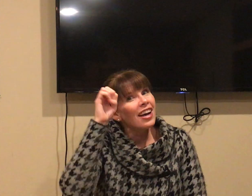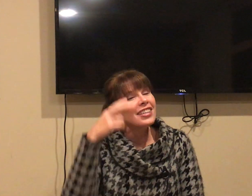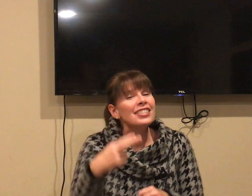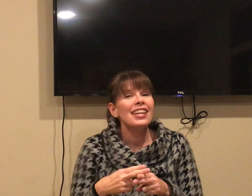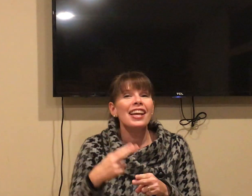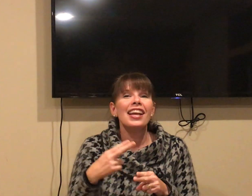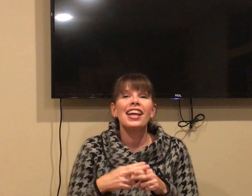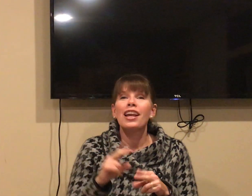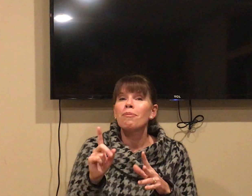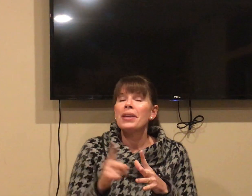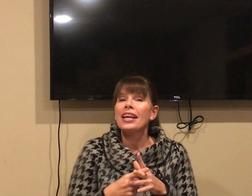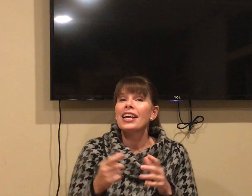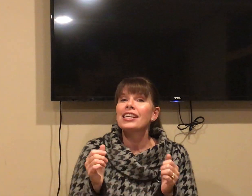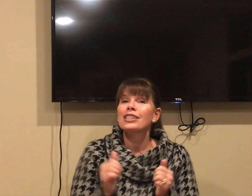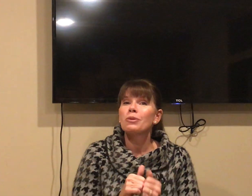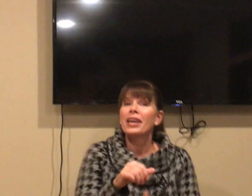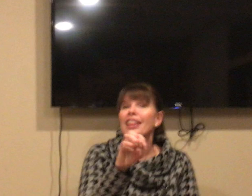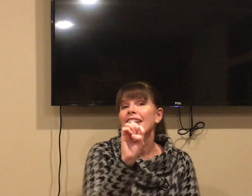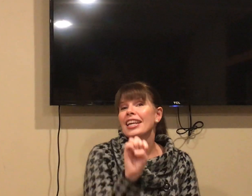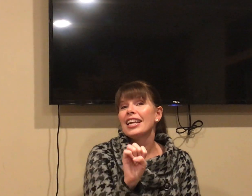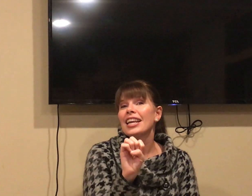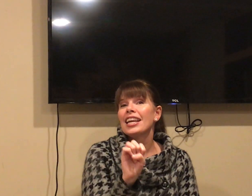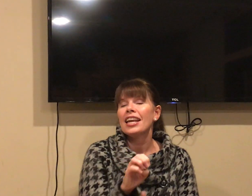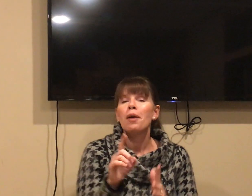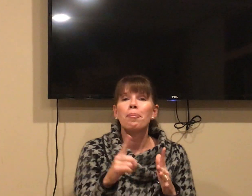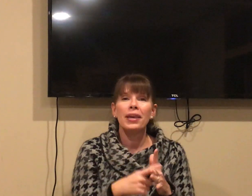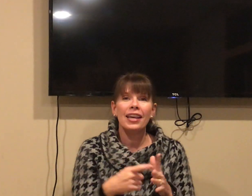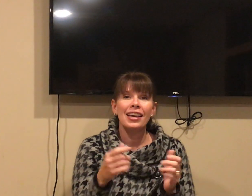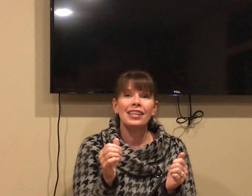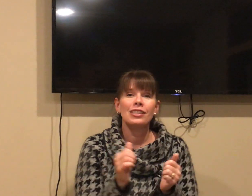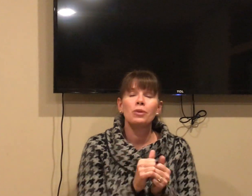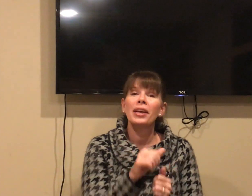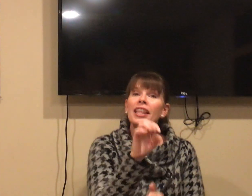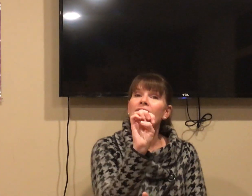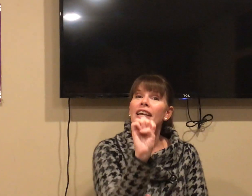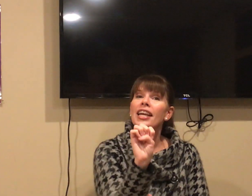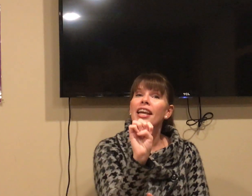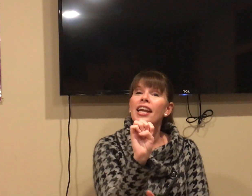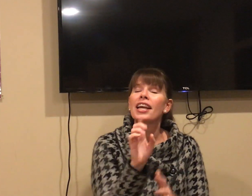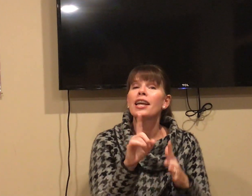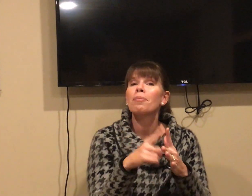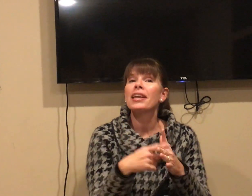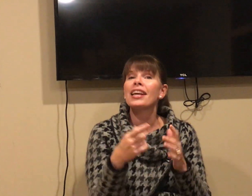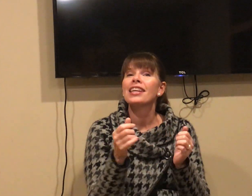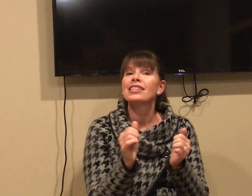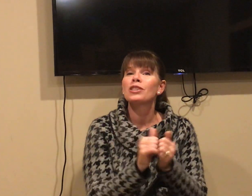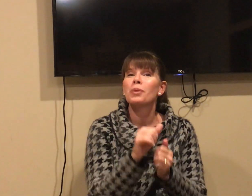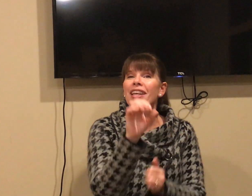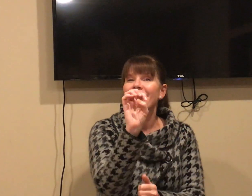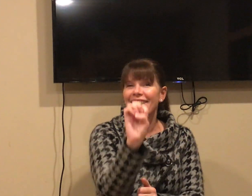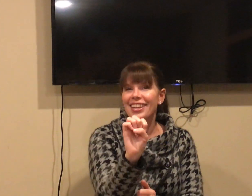Elijah's name begins with E, begins with E, begins with